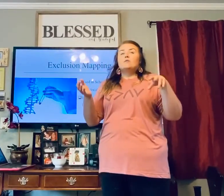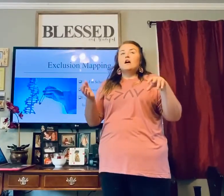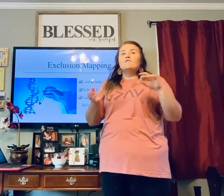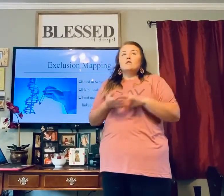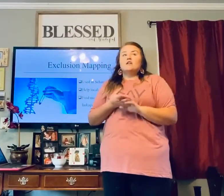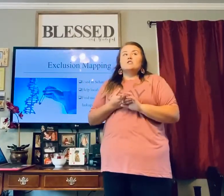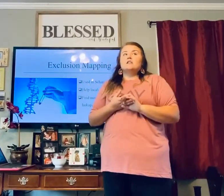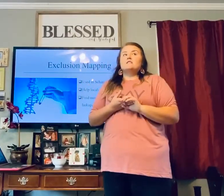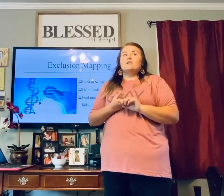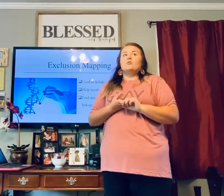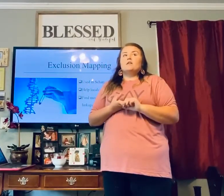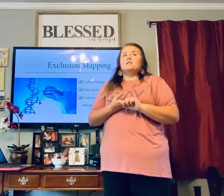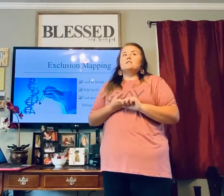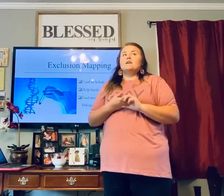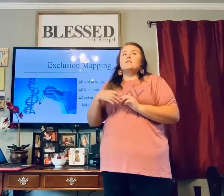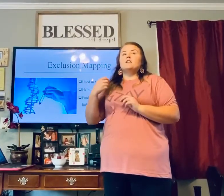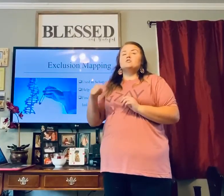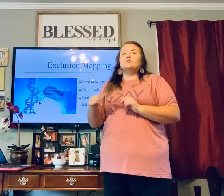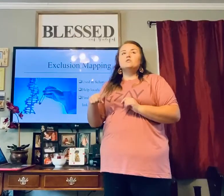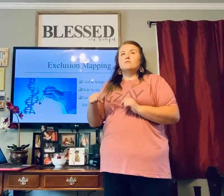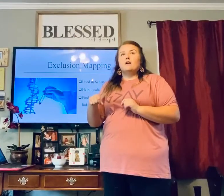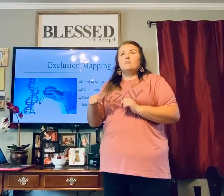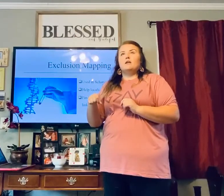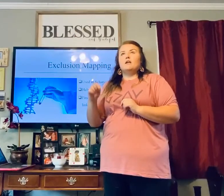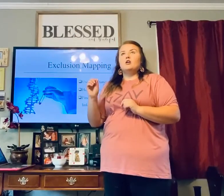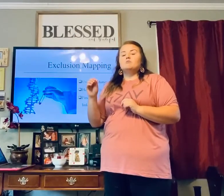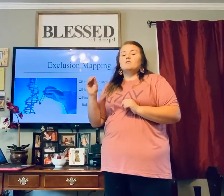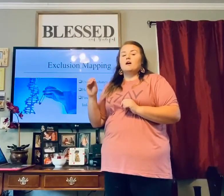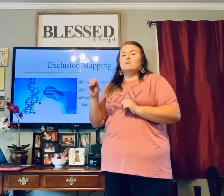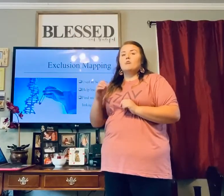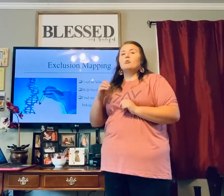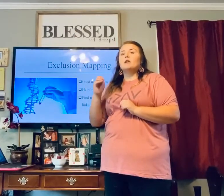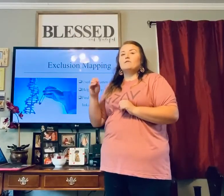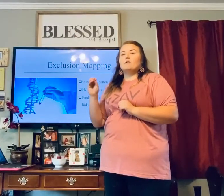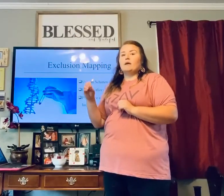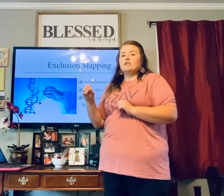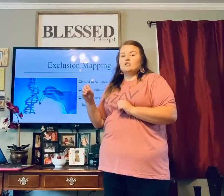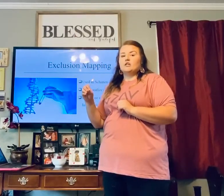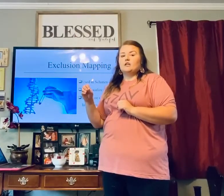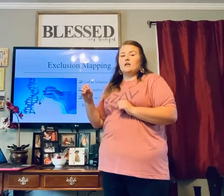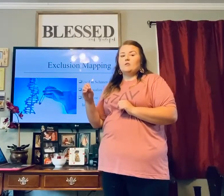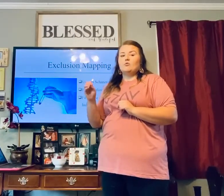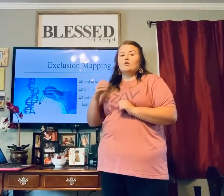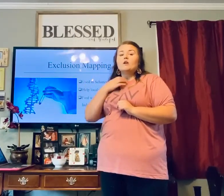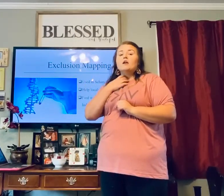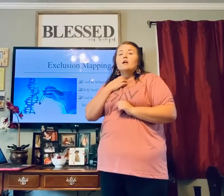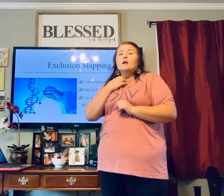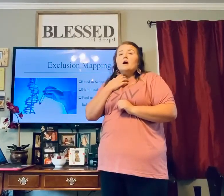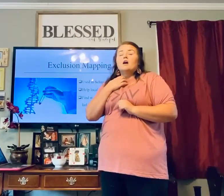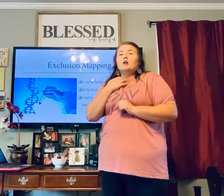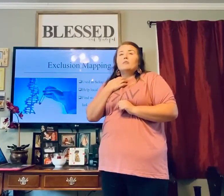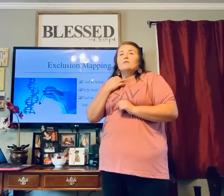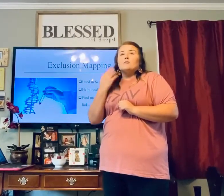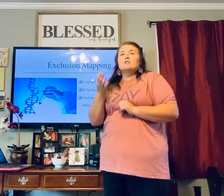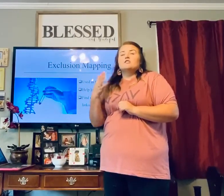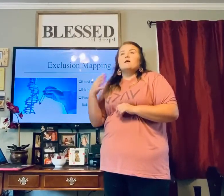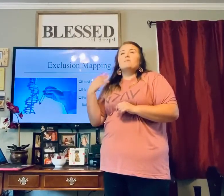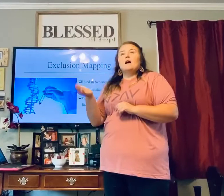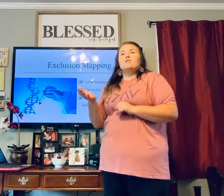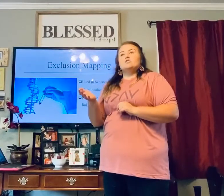I found interesting was it said that exclusion mapping helps find more information and more information about the genes